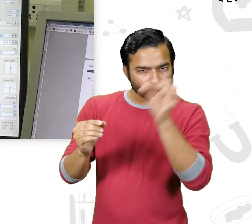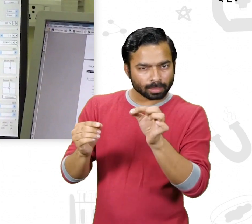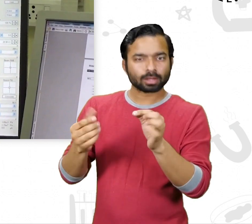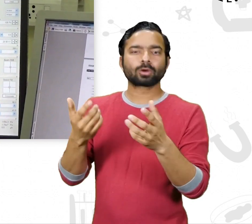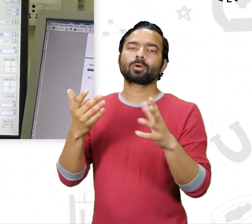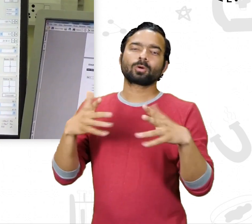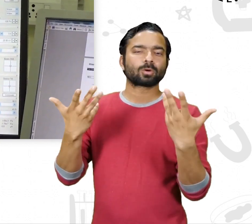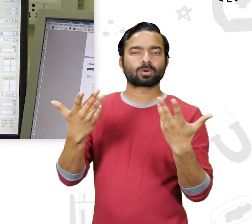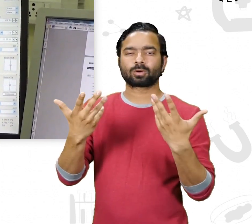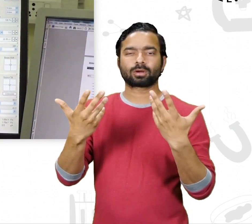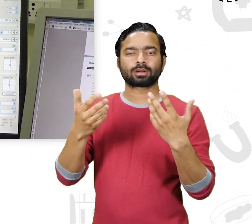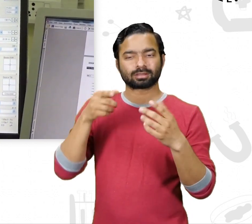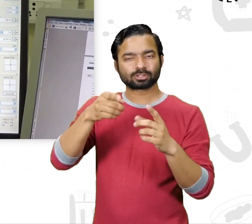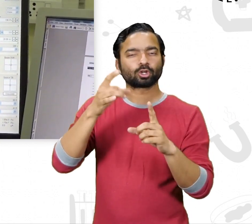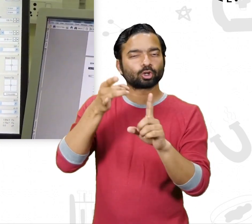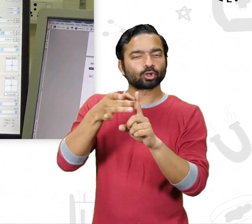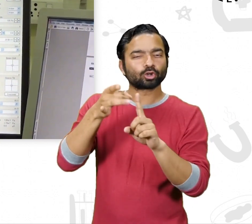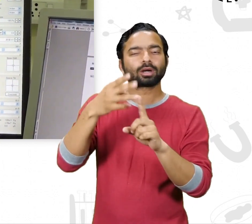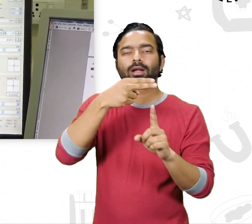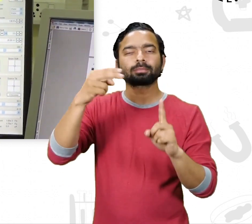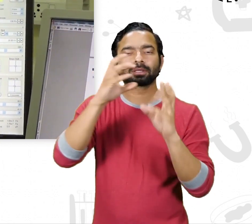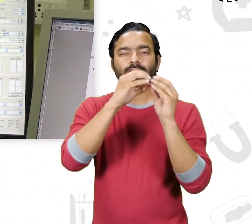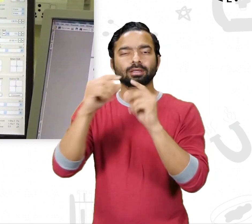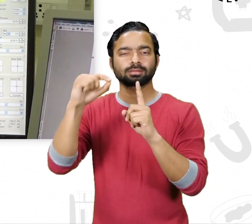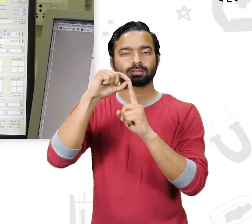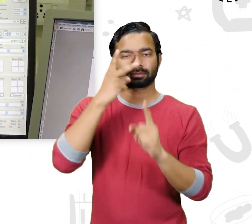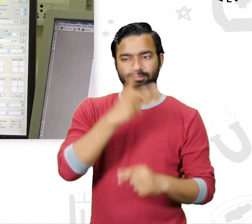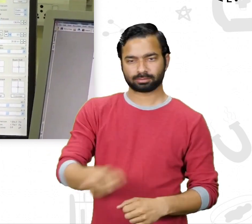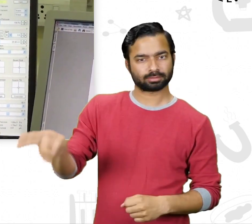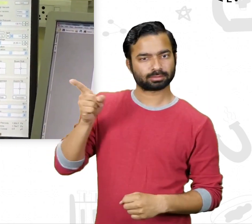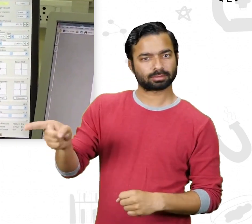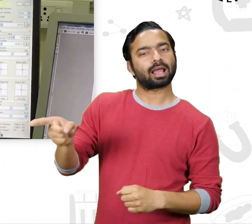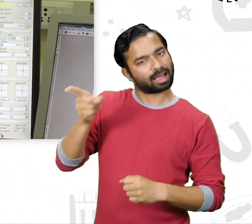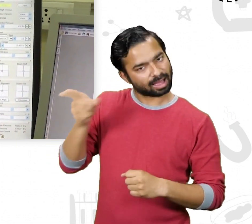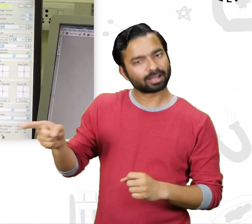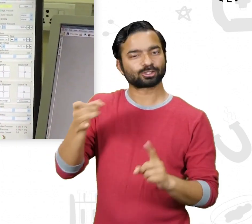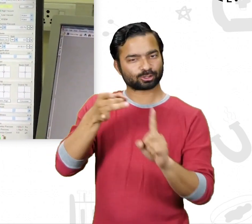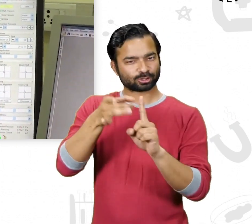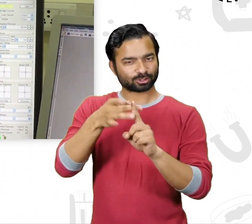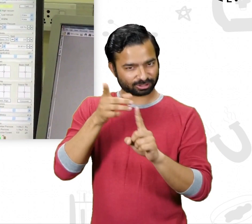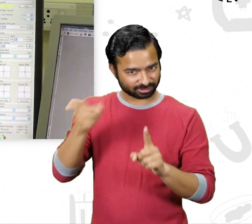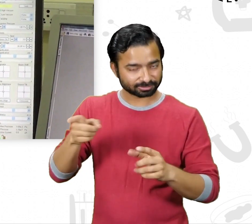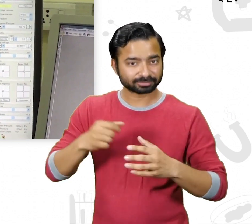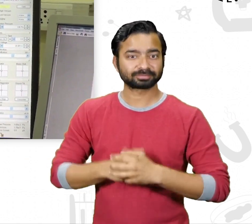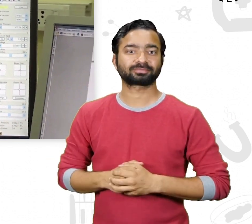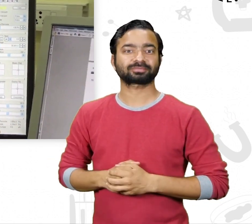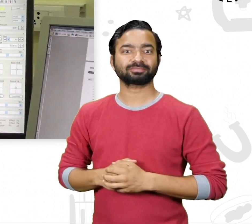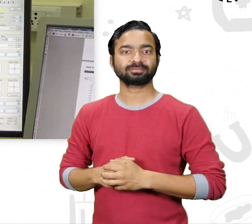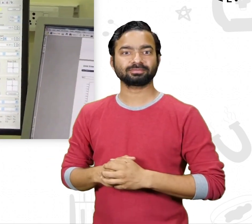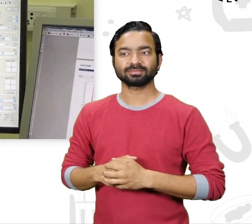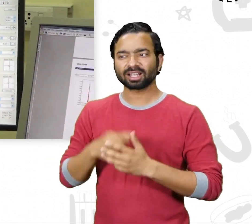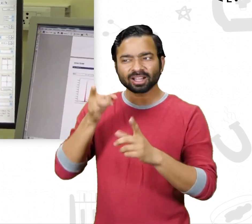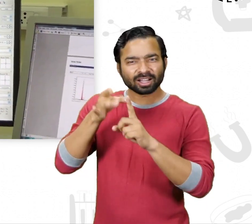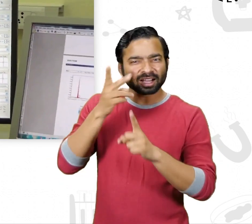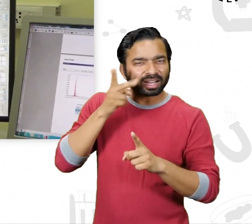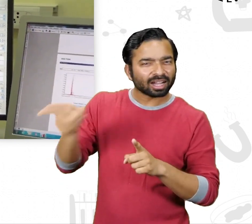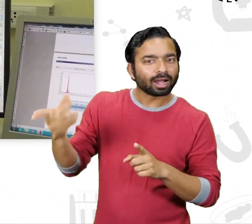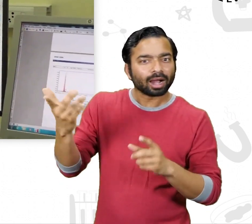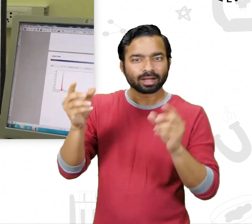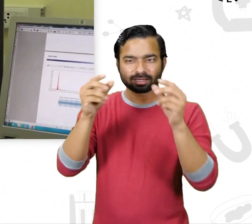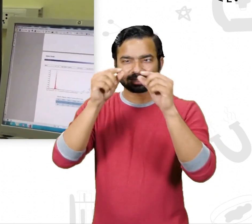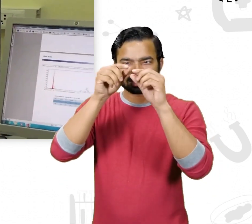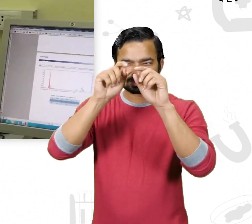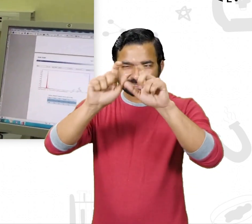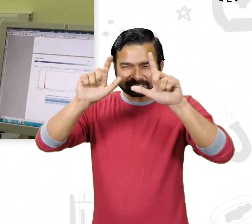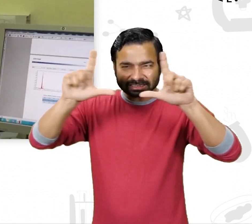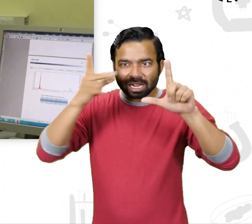see shape as well as the size. Shape is the spherical one and size is in the range of